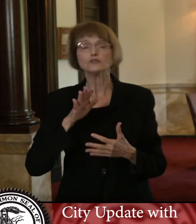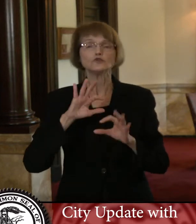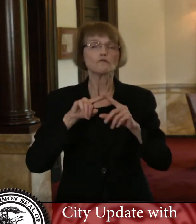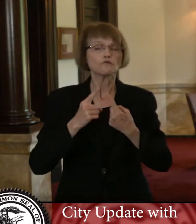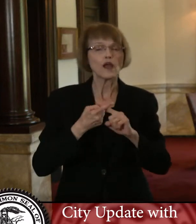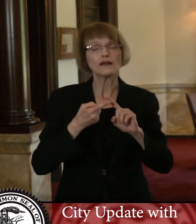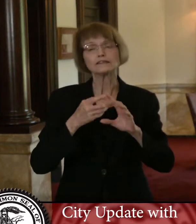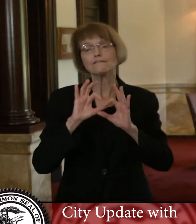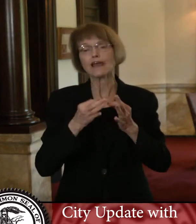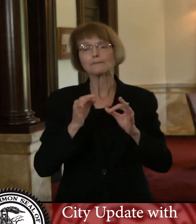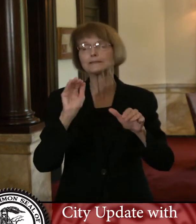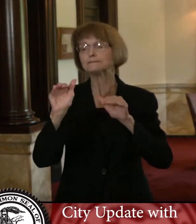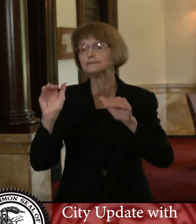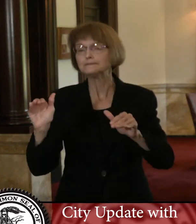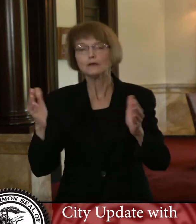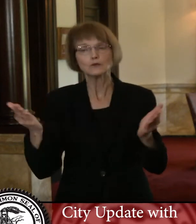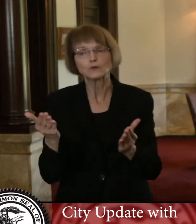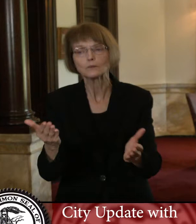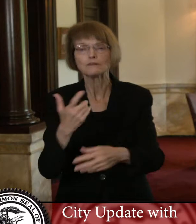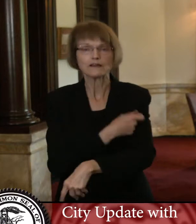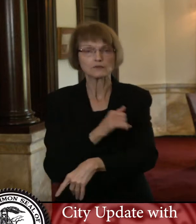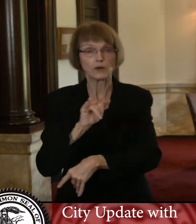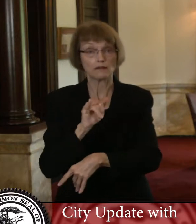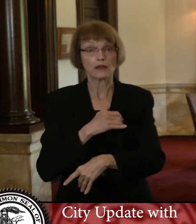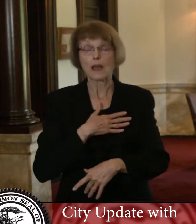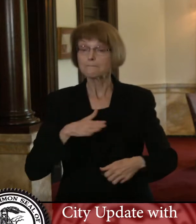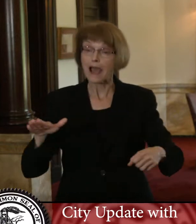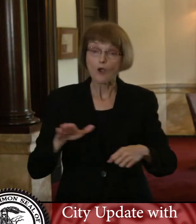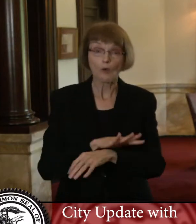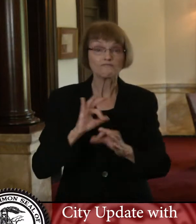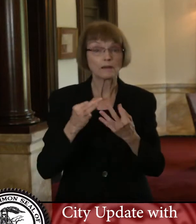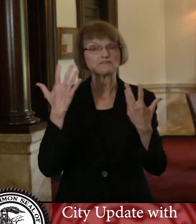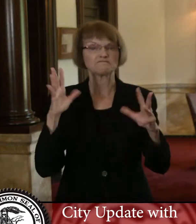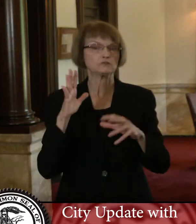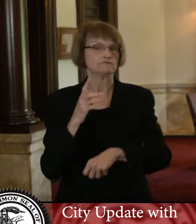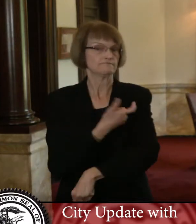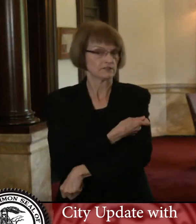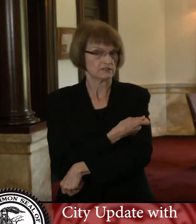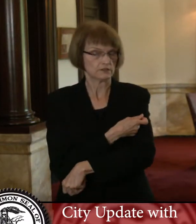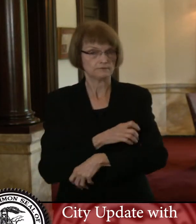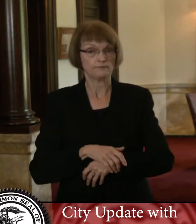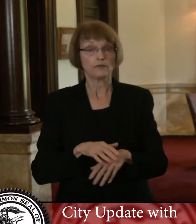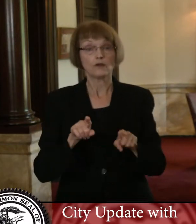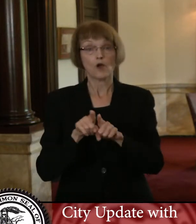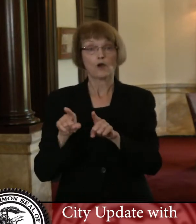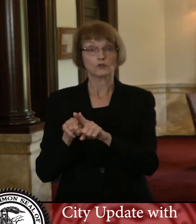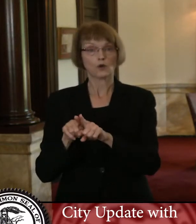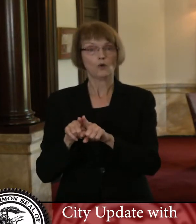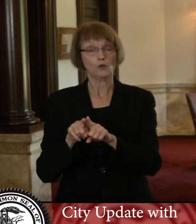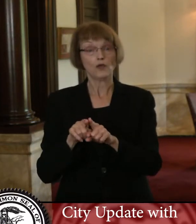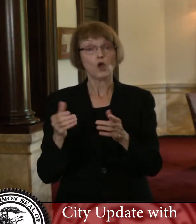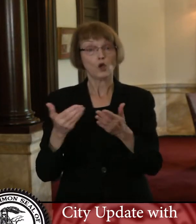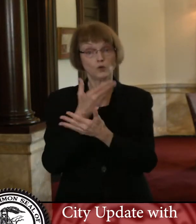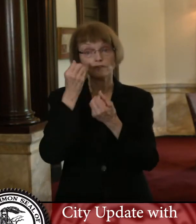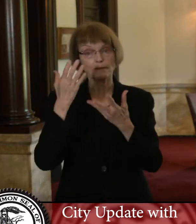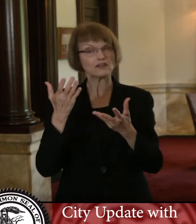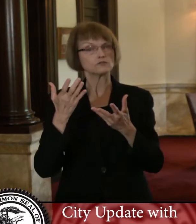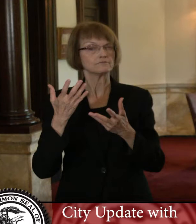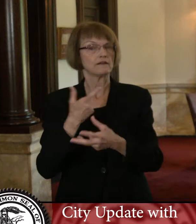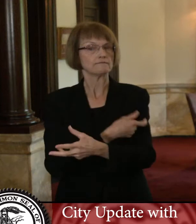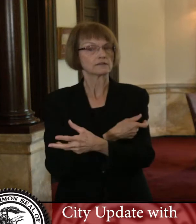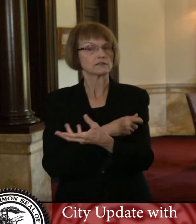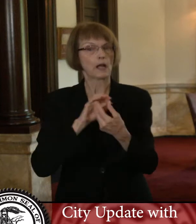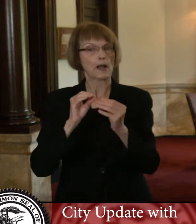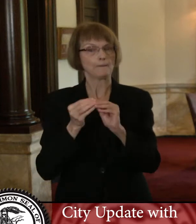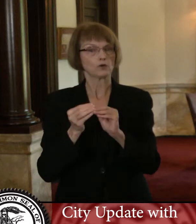get vaccinated as well. My whole family is vaccinated. I also have an update on vaccination numbers from